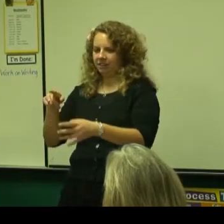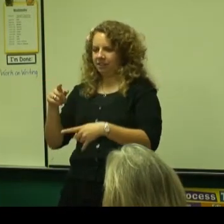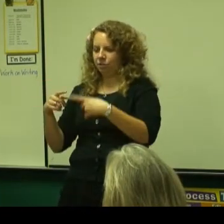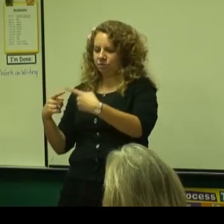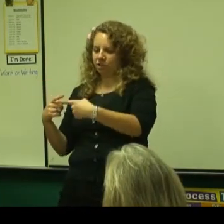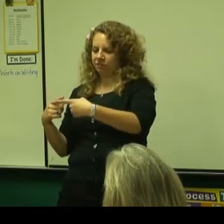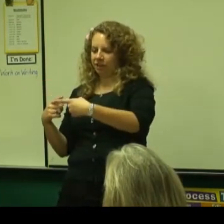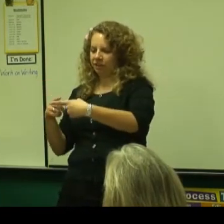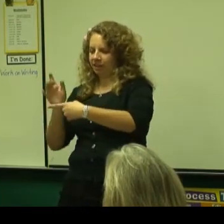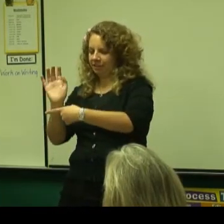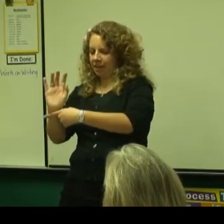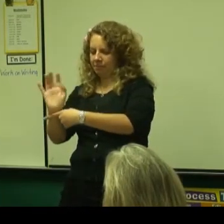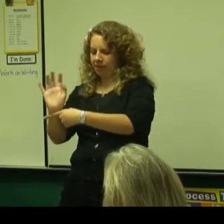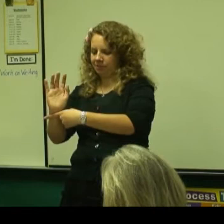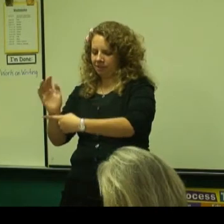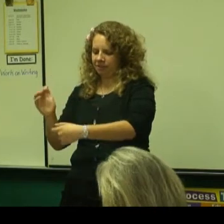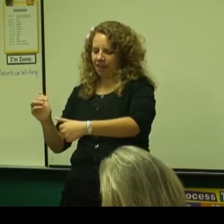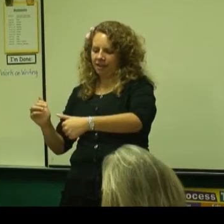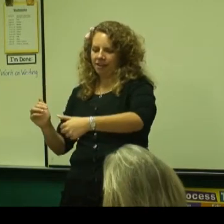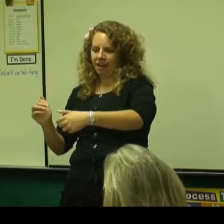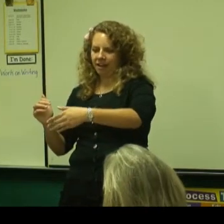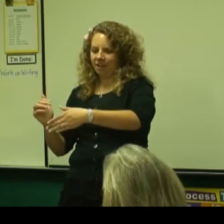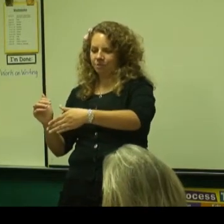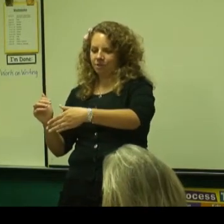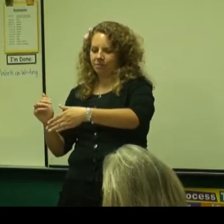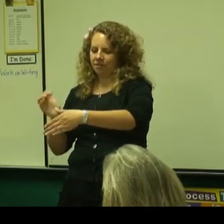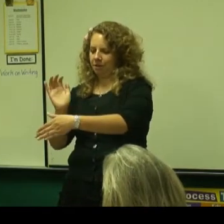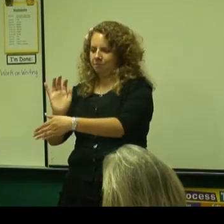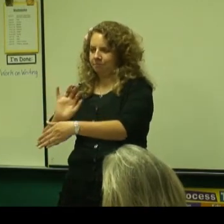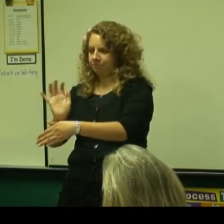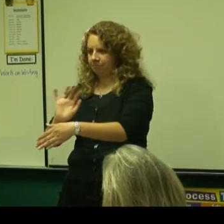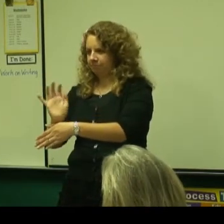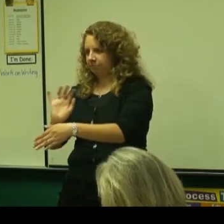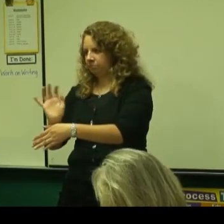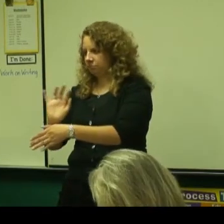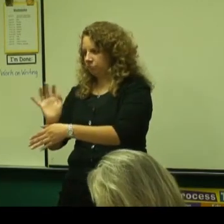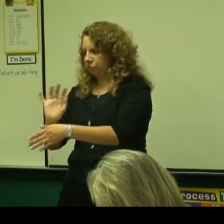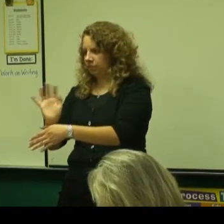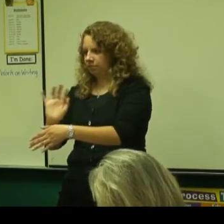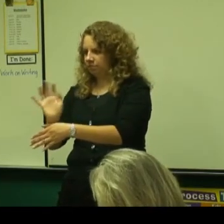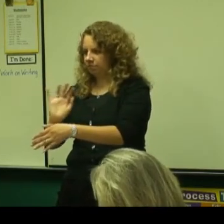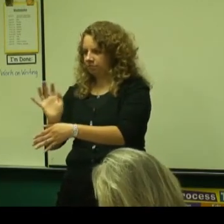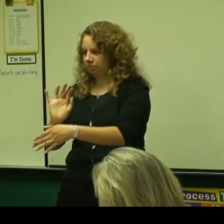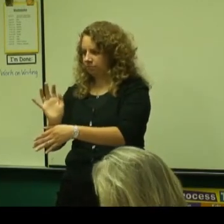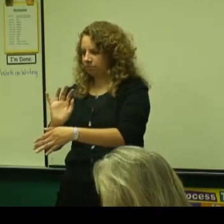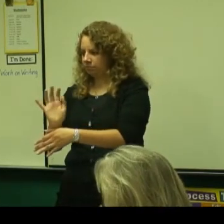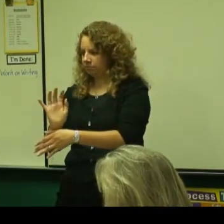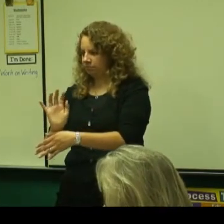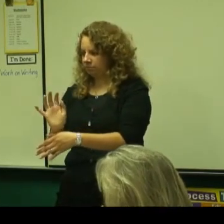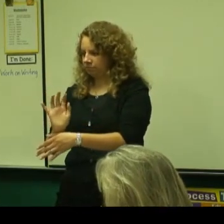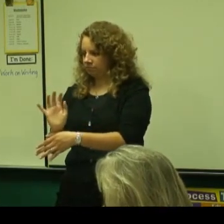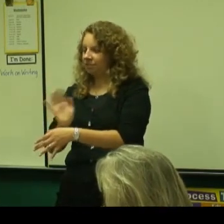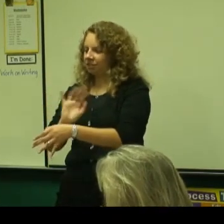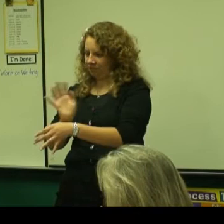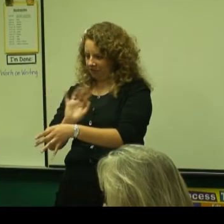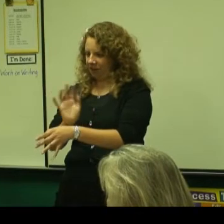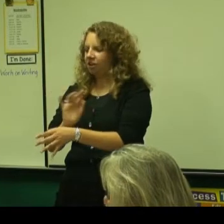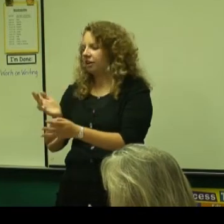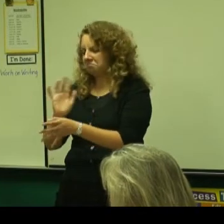instead of using your finger like that and balancing on that, I kind of do it on my thumb. Movie My friend who's deaf taught me how over there. Okay,